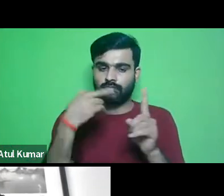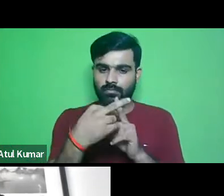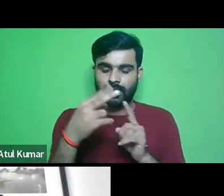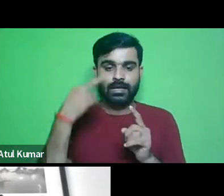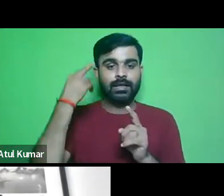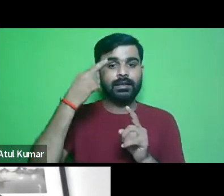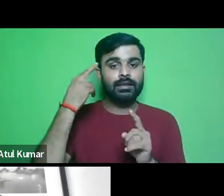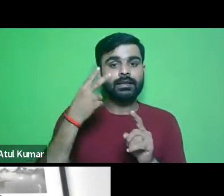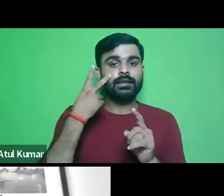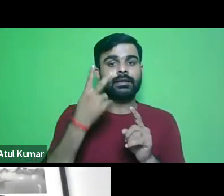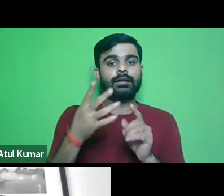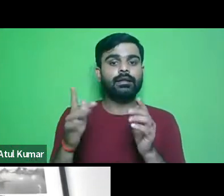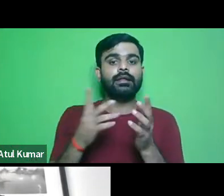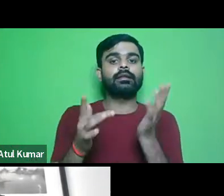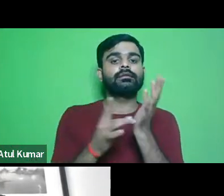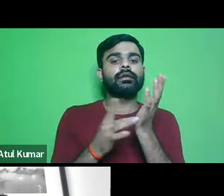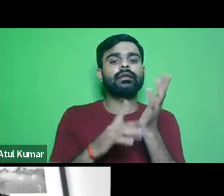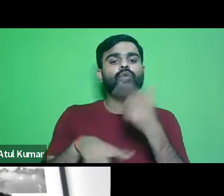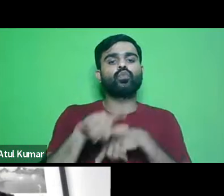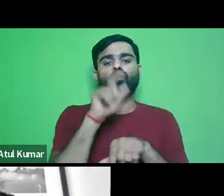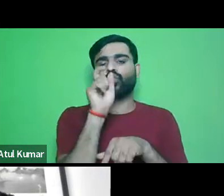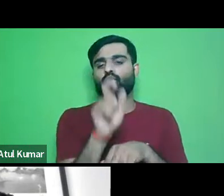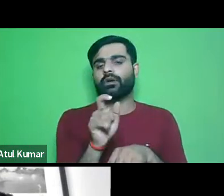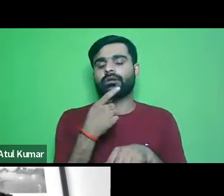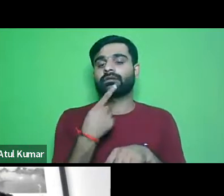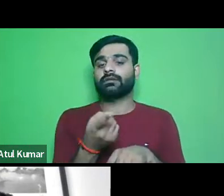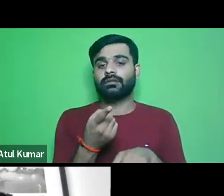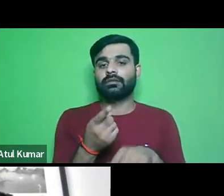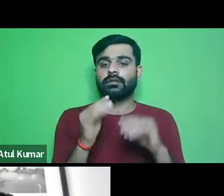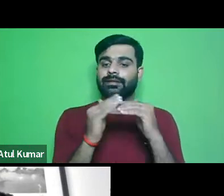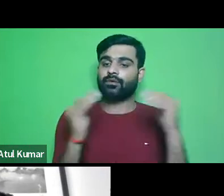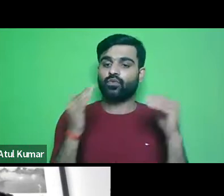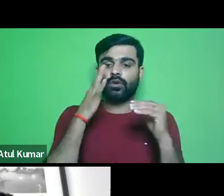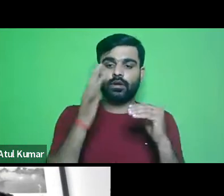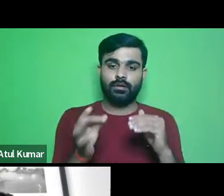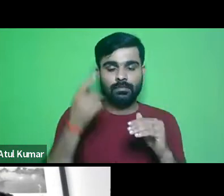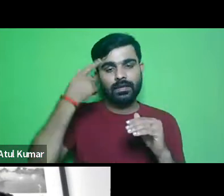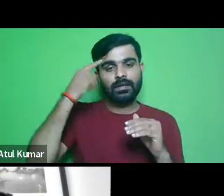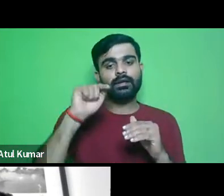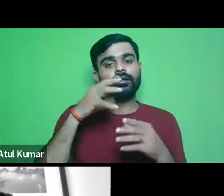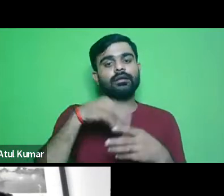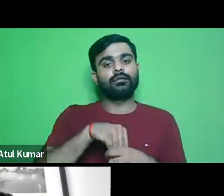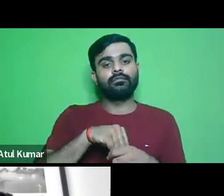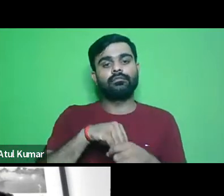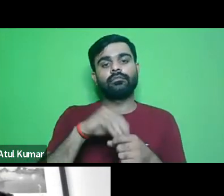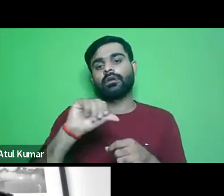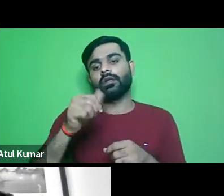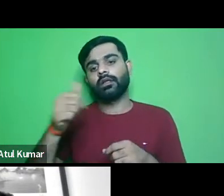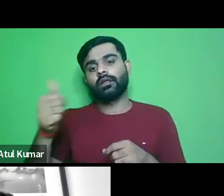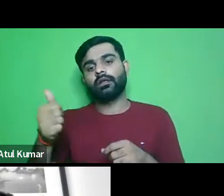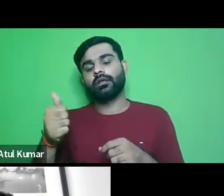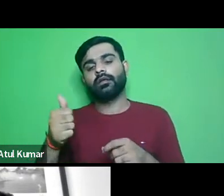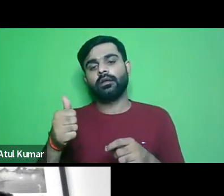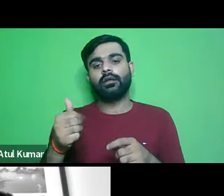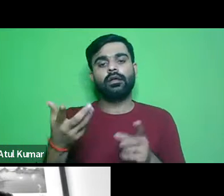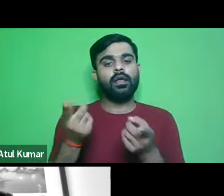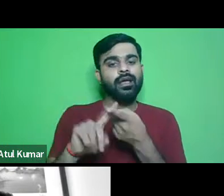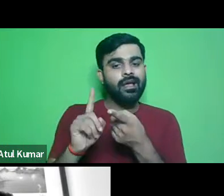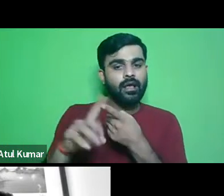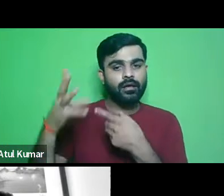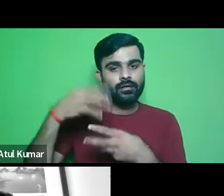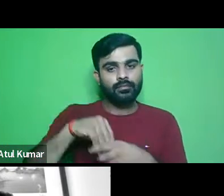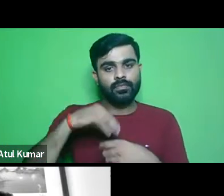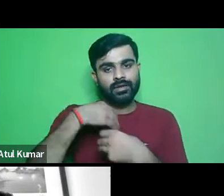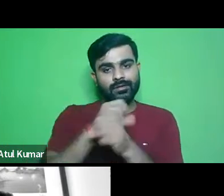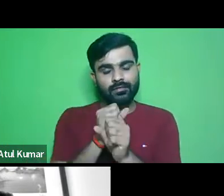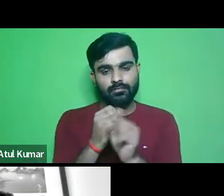I'm bringing a technical lens is because I think it's equally important to consider, because that's where some of the advances are happening, and being